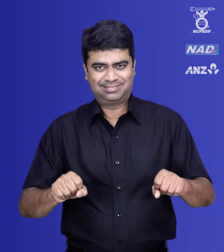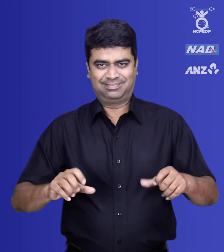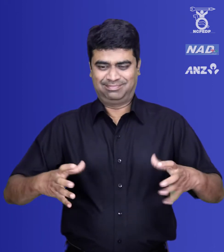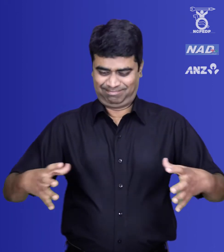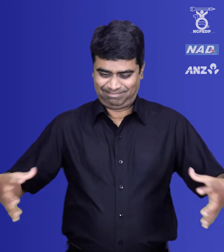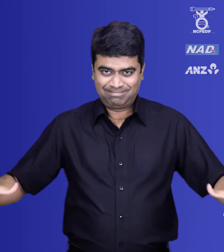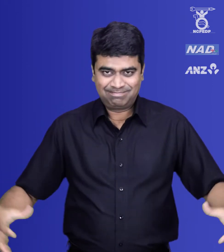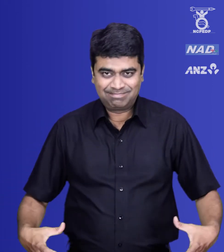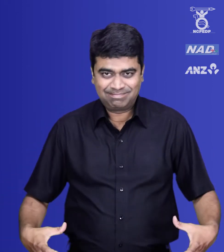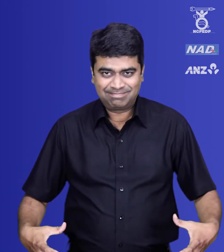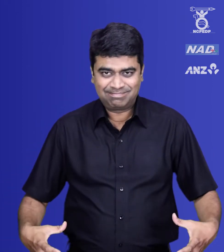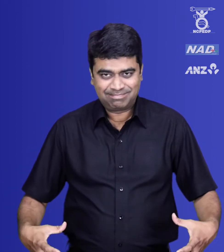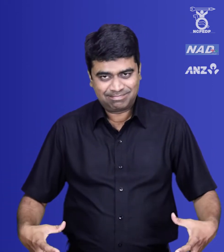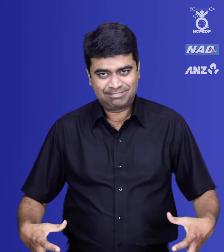retrofitting of vehicles and